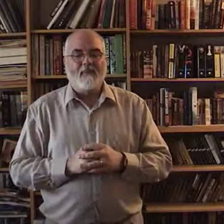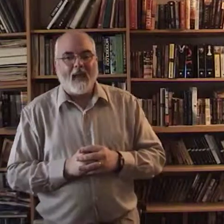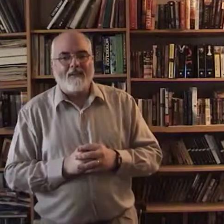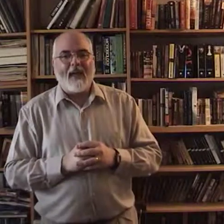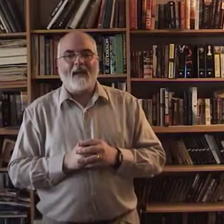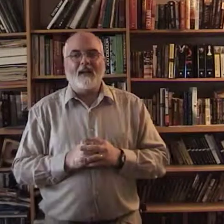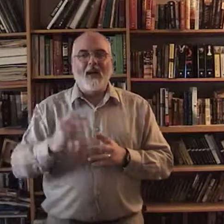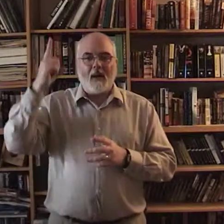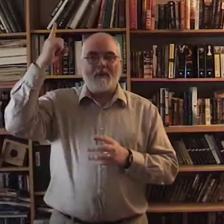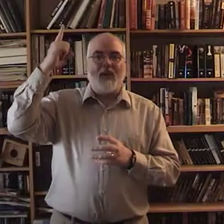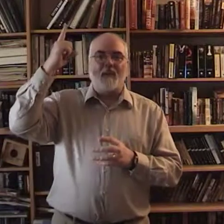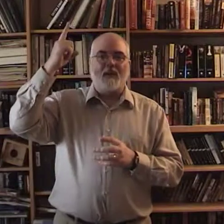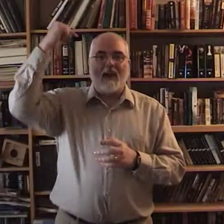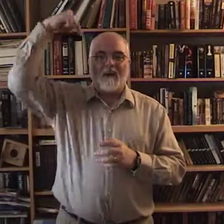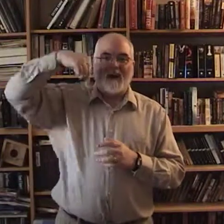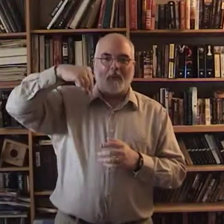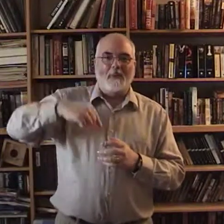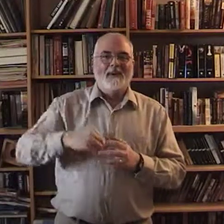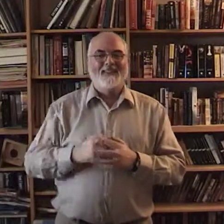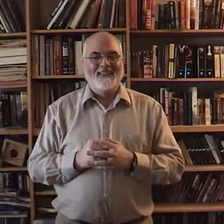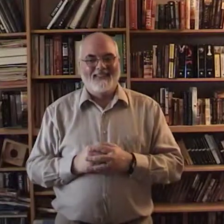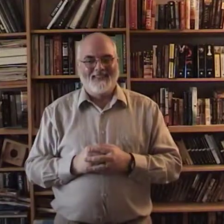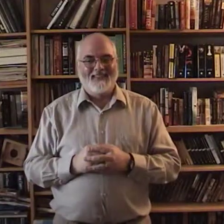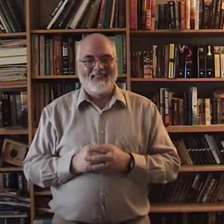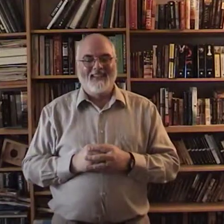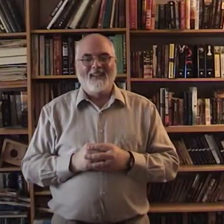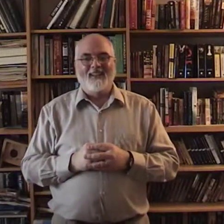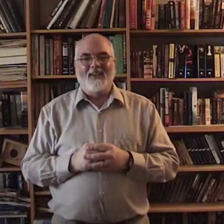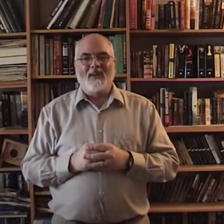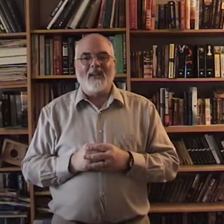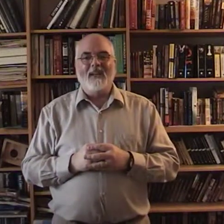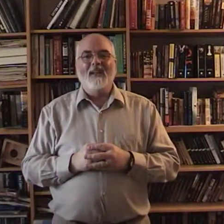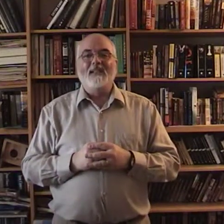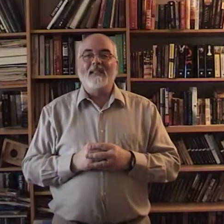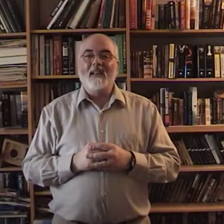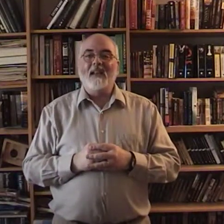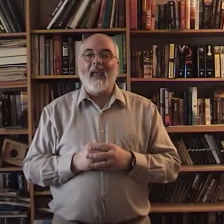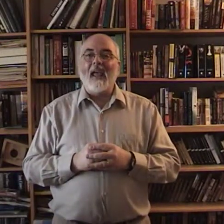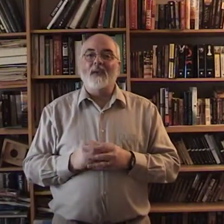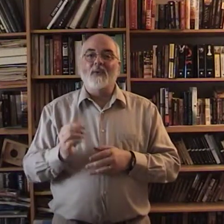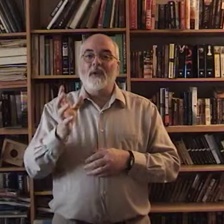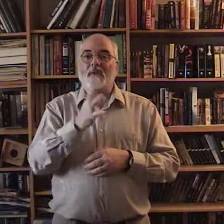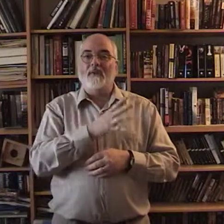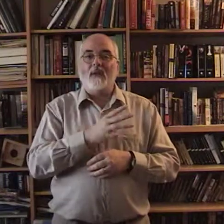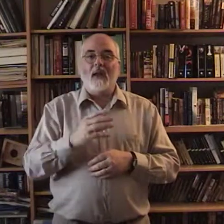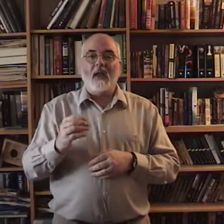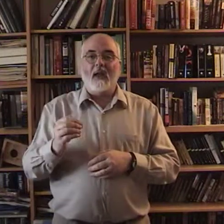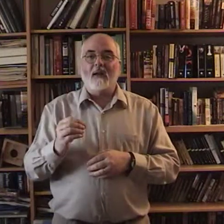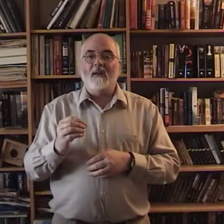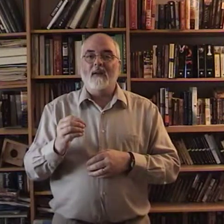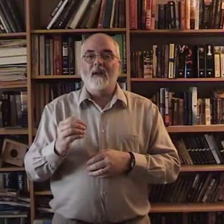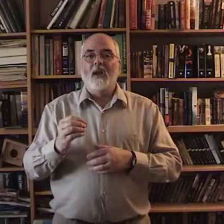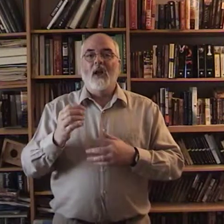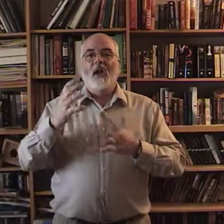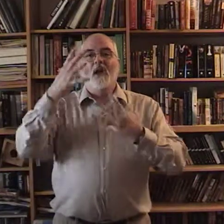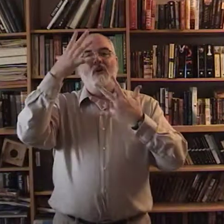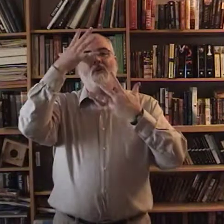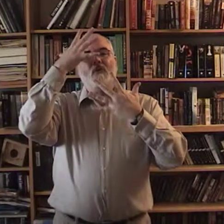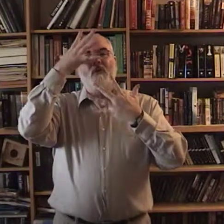If I had a top camera, that would help. Okay? Sin and grief. And